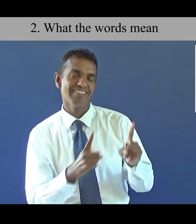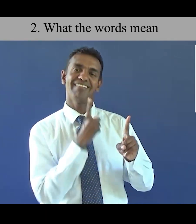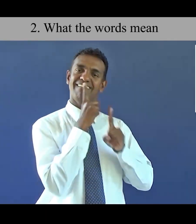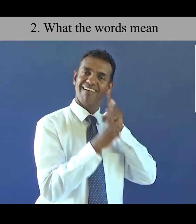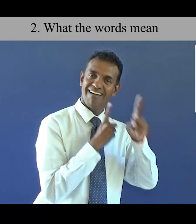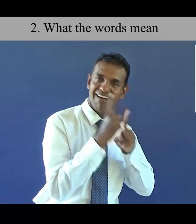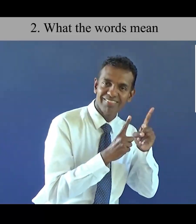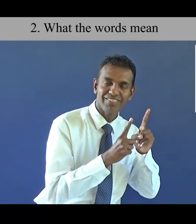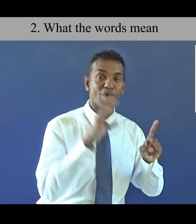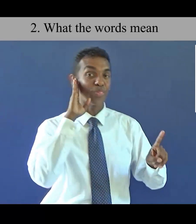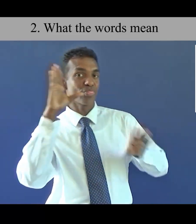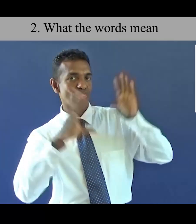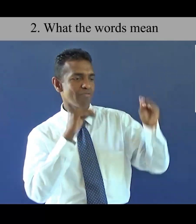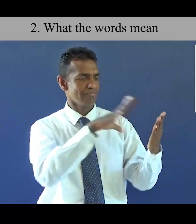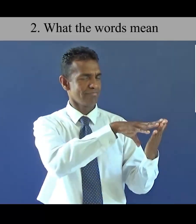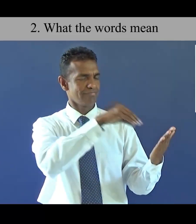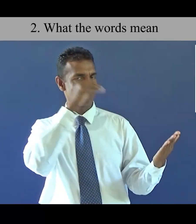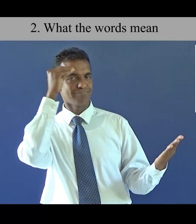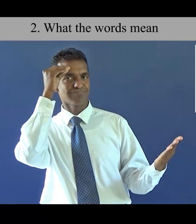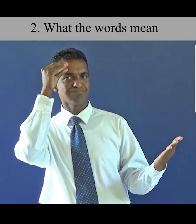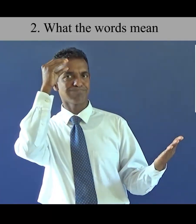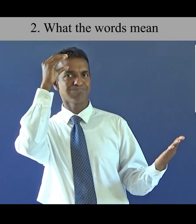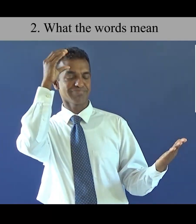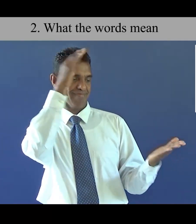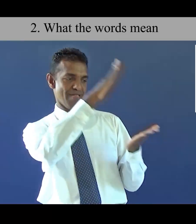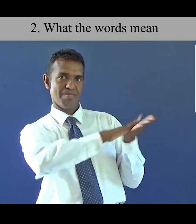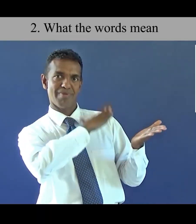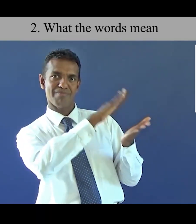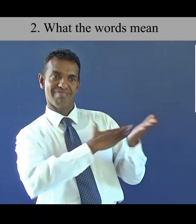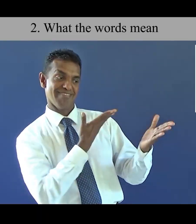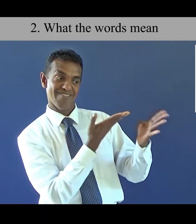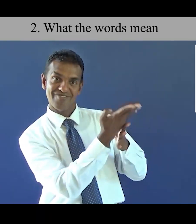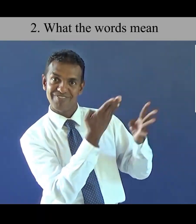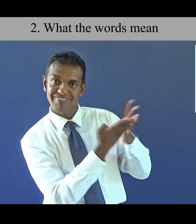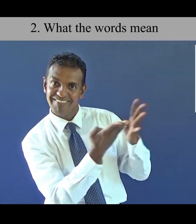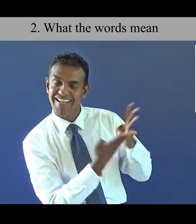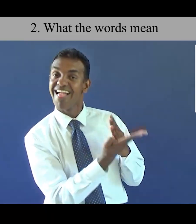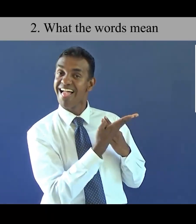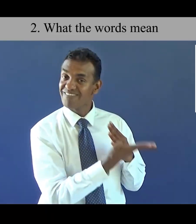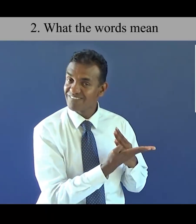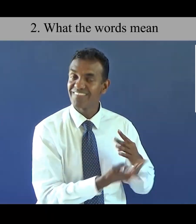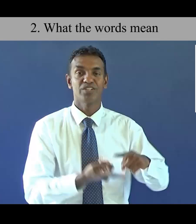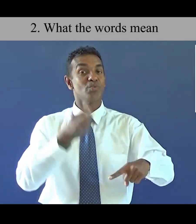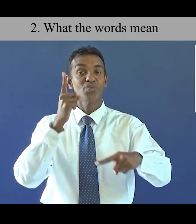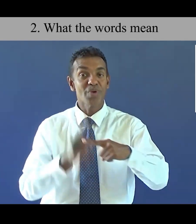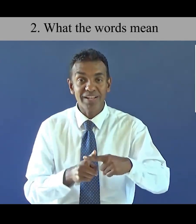understand information. For example, computers, easy read,